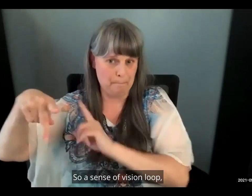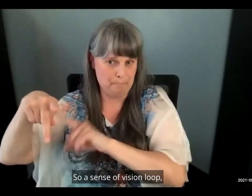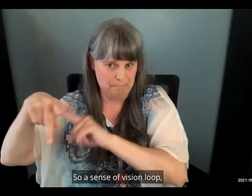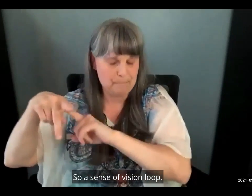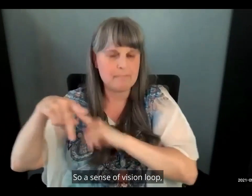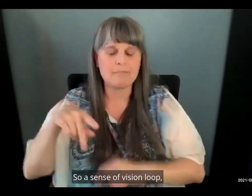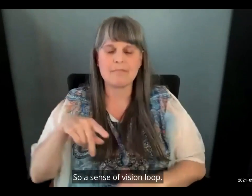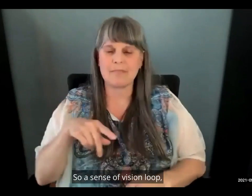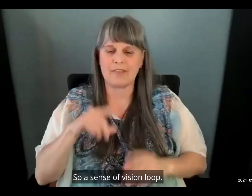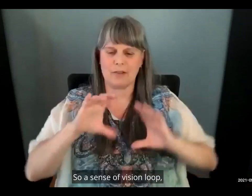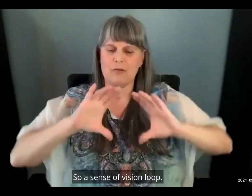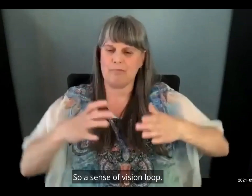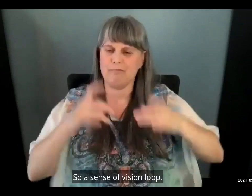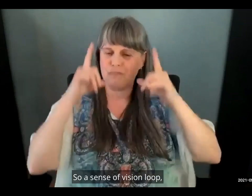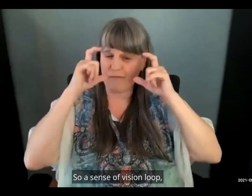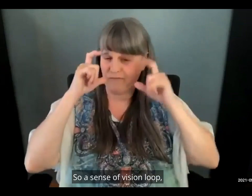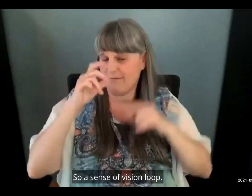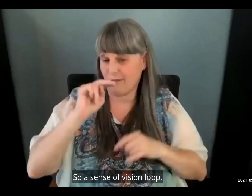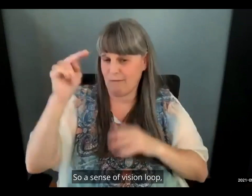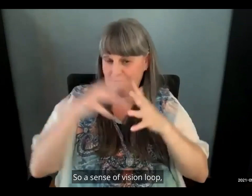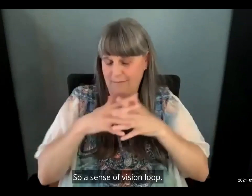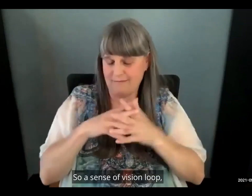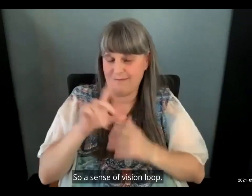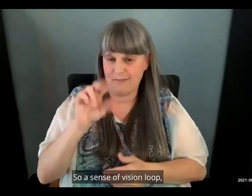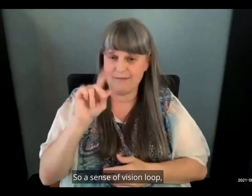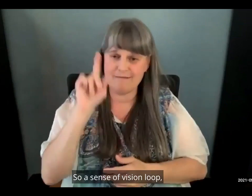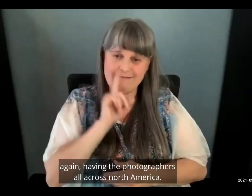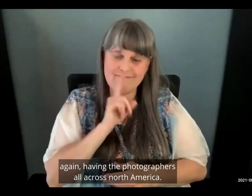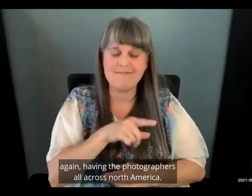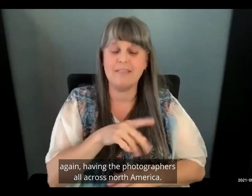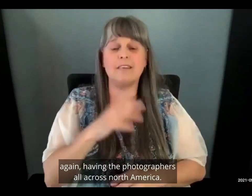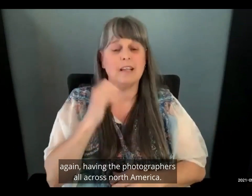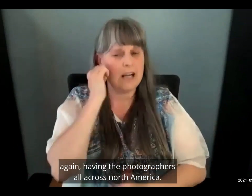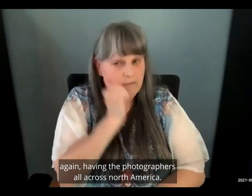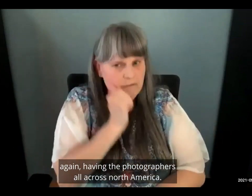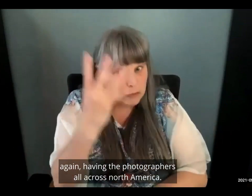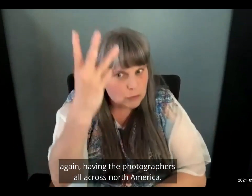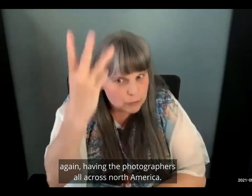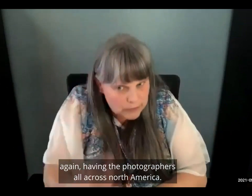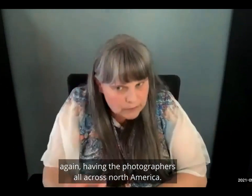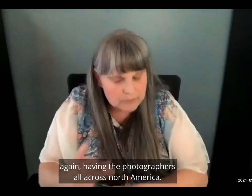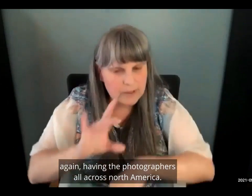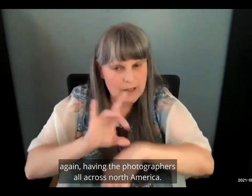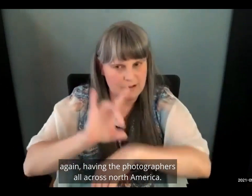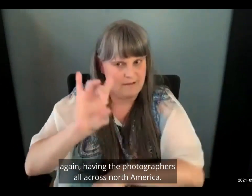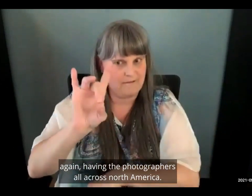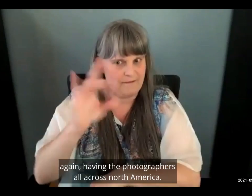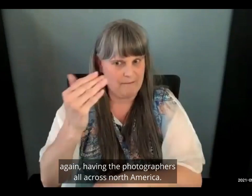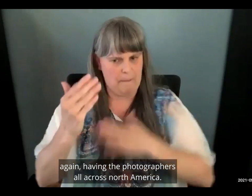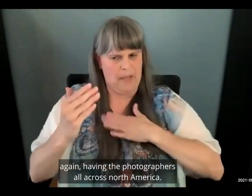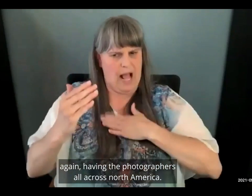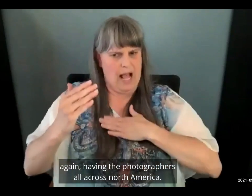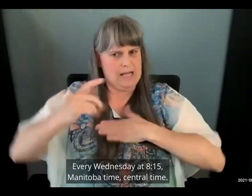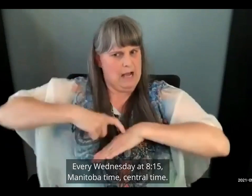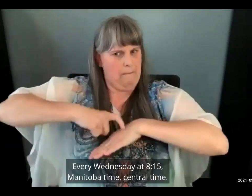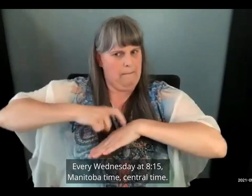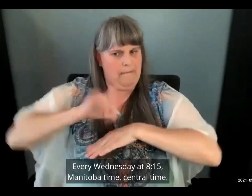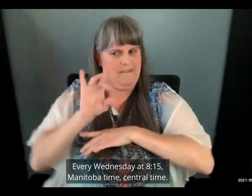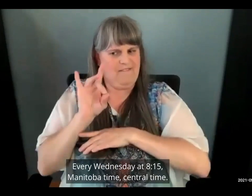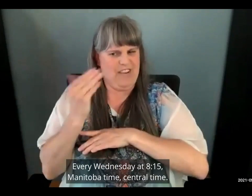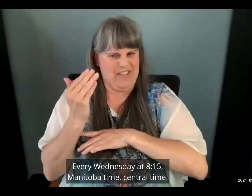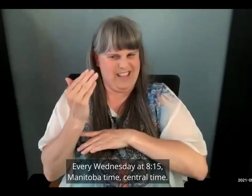So a sense of vision loop. Again, having the photographers all across North America,